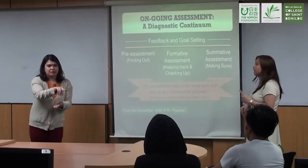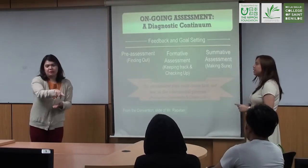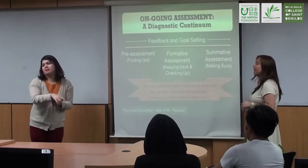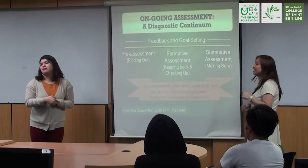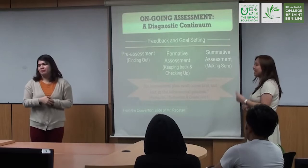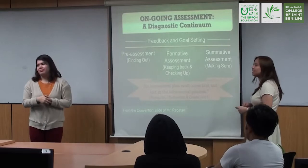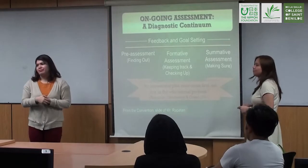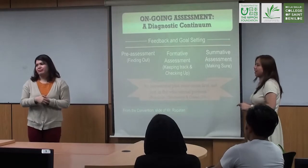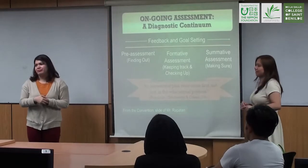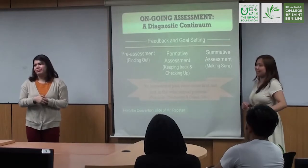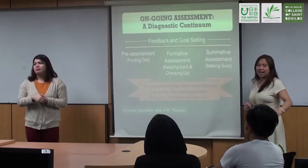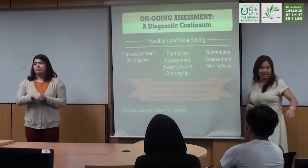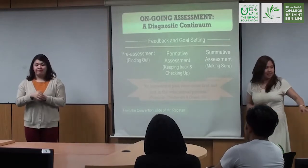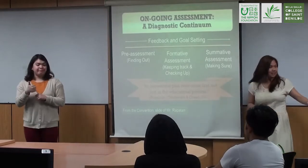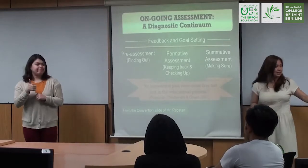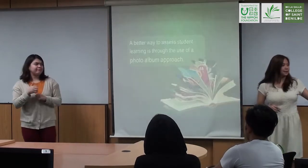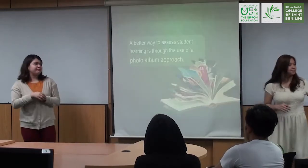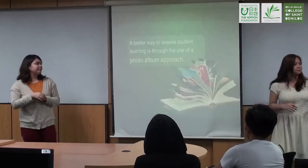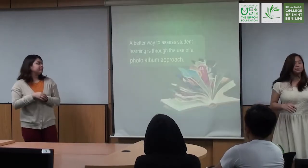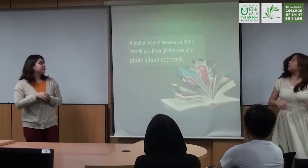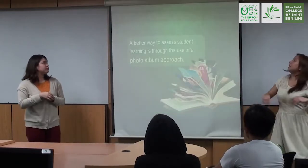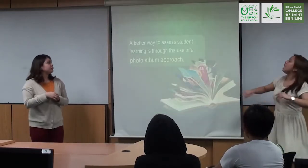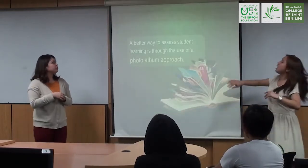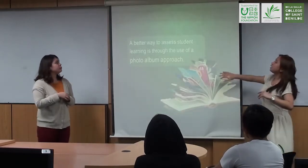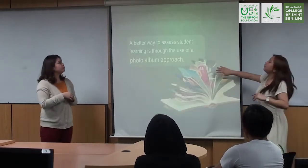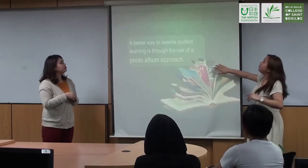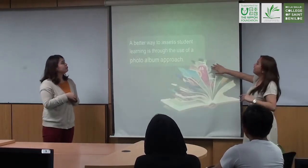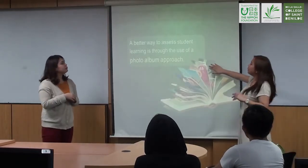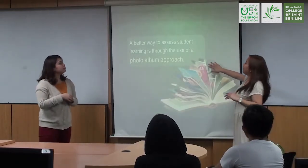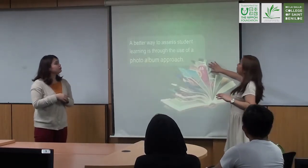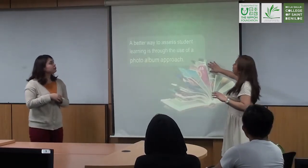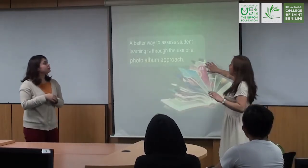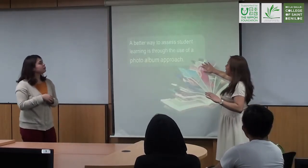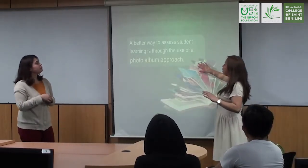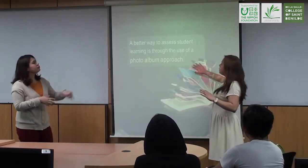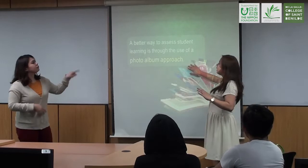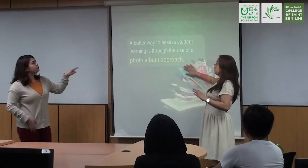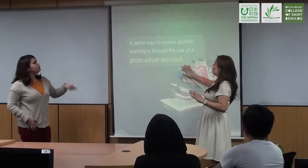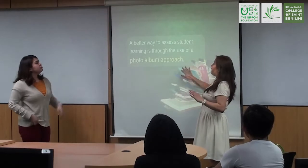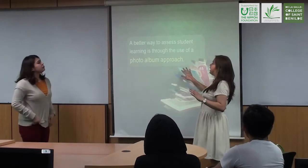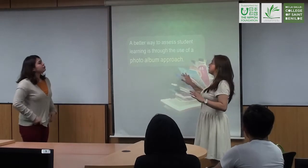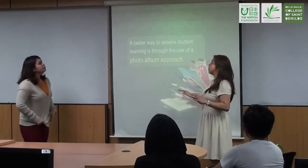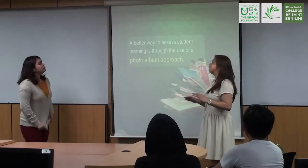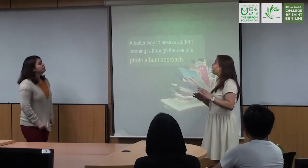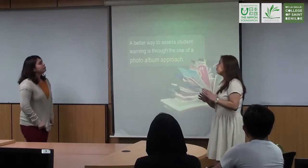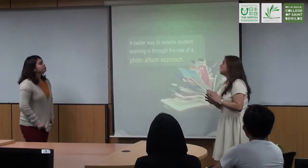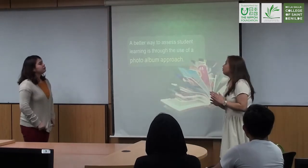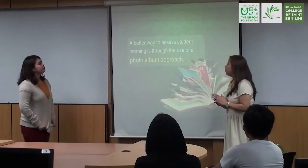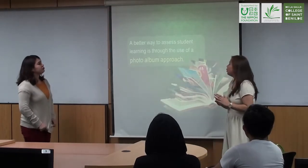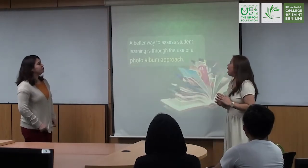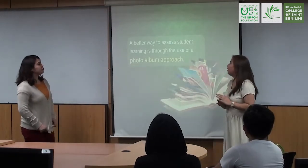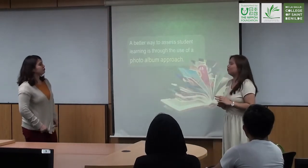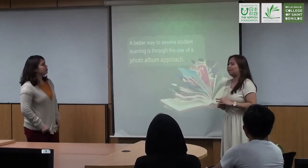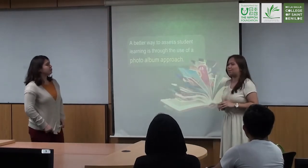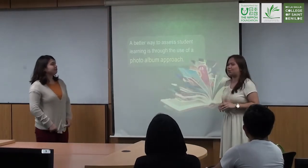easy as we think assessment is. So a better way to assess student learning is through the